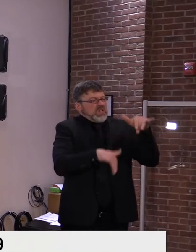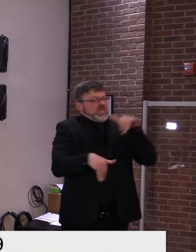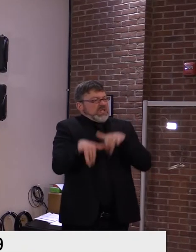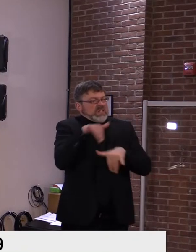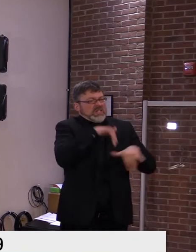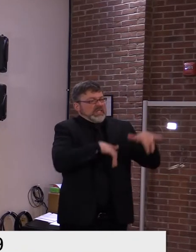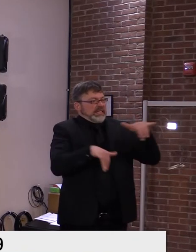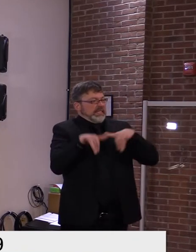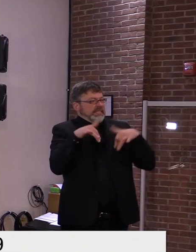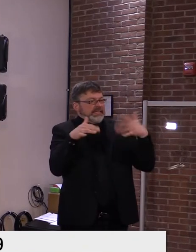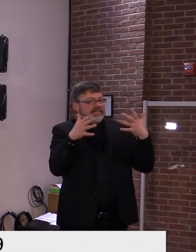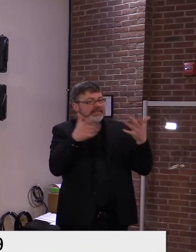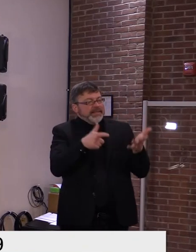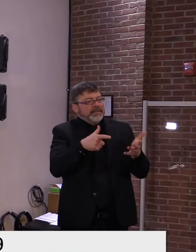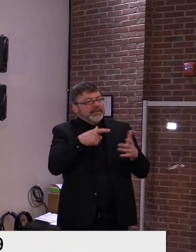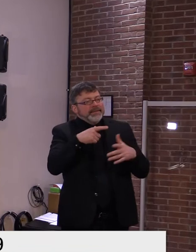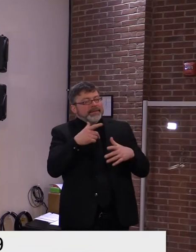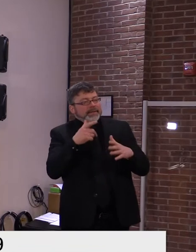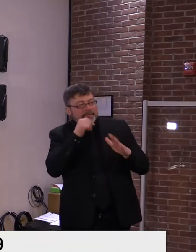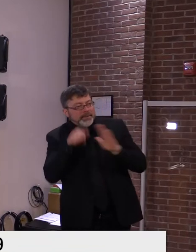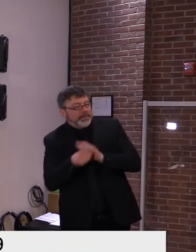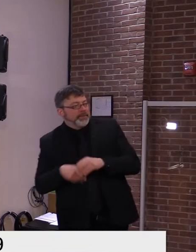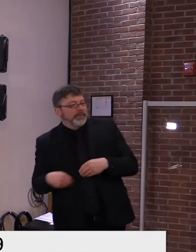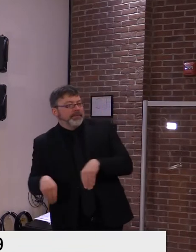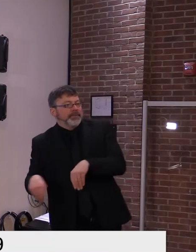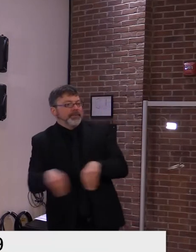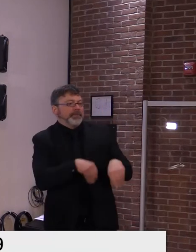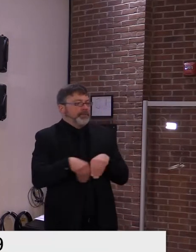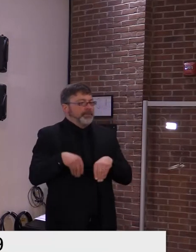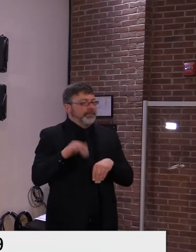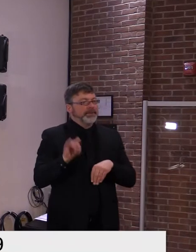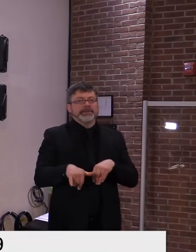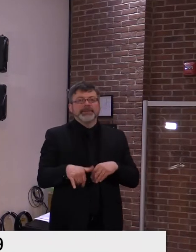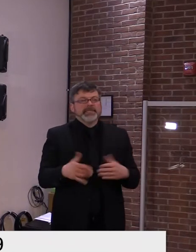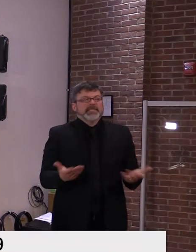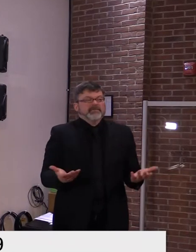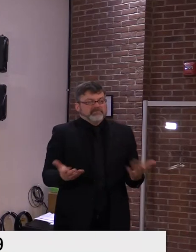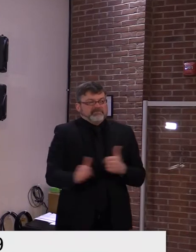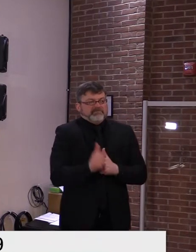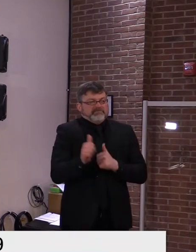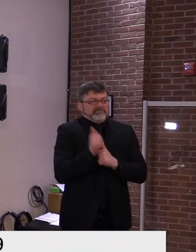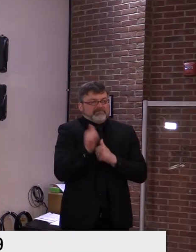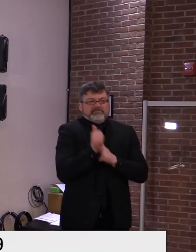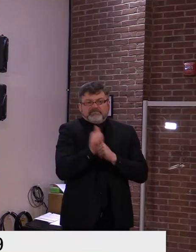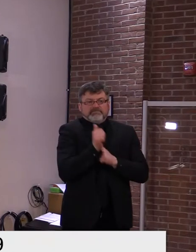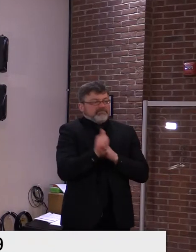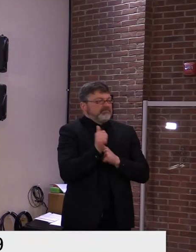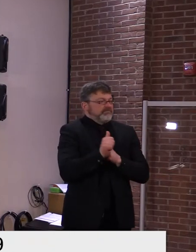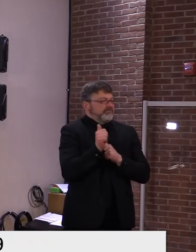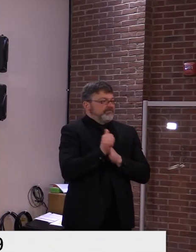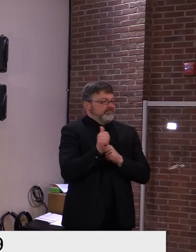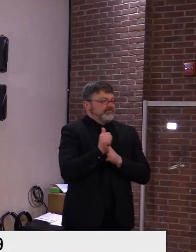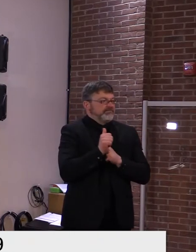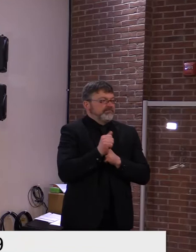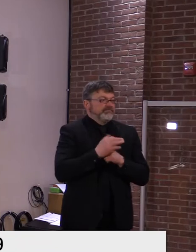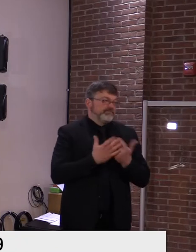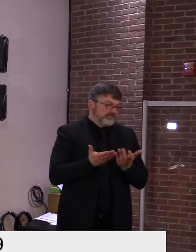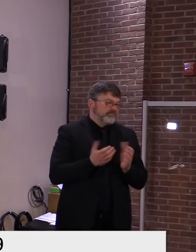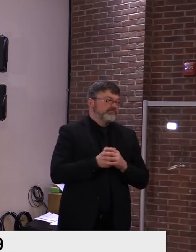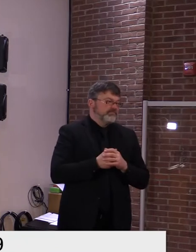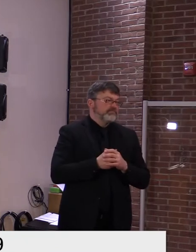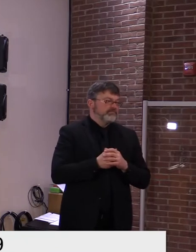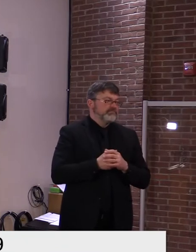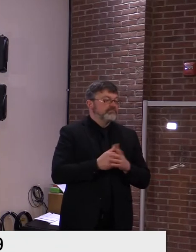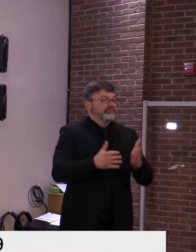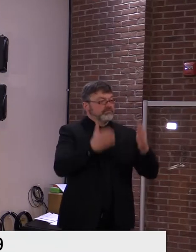have evolved. Lastly, there's also, I believe, an opportunity for